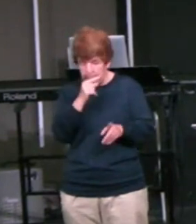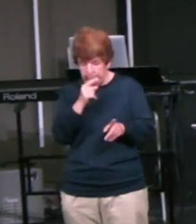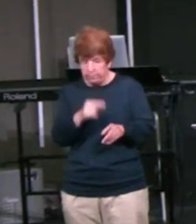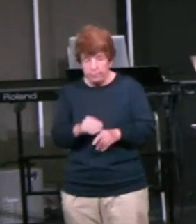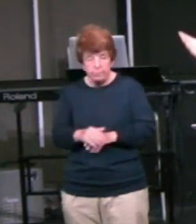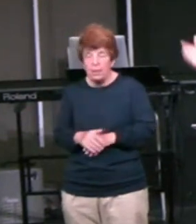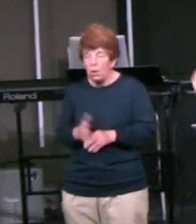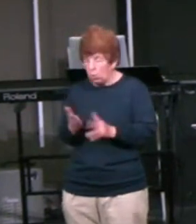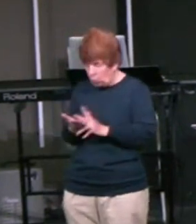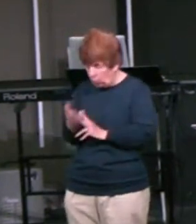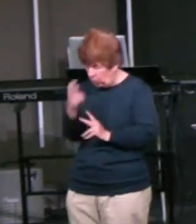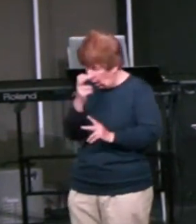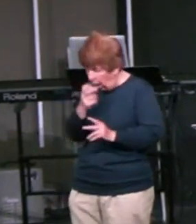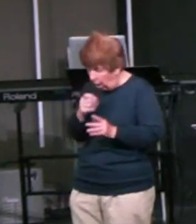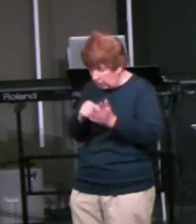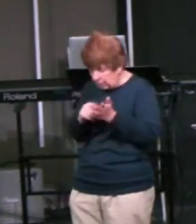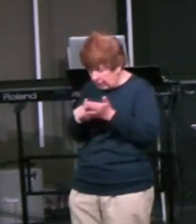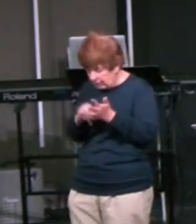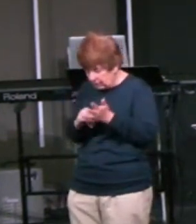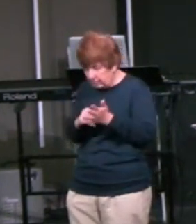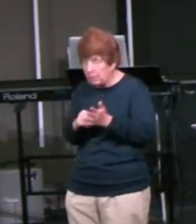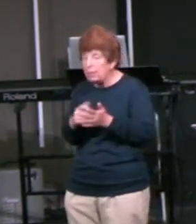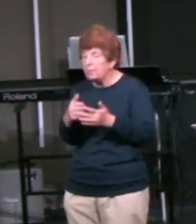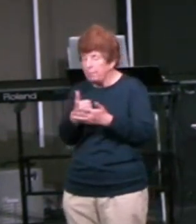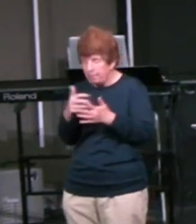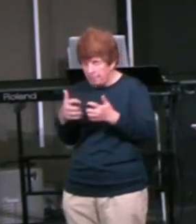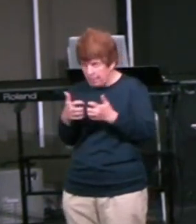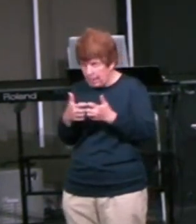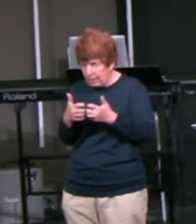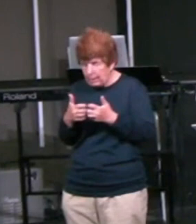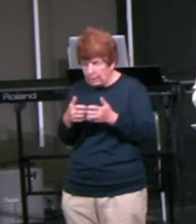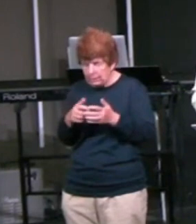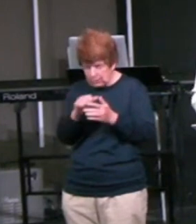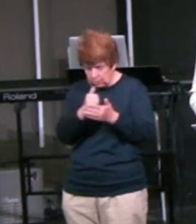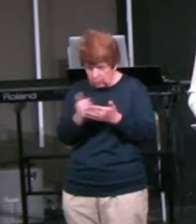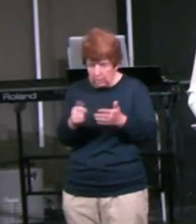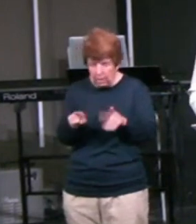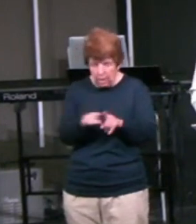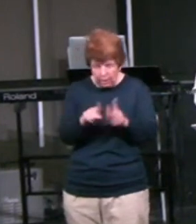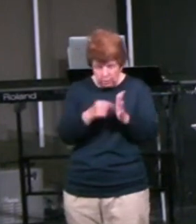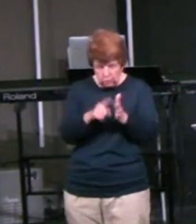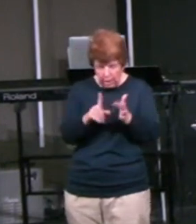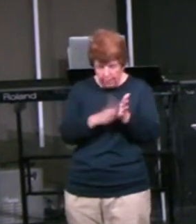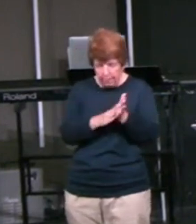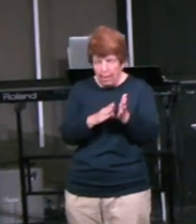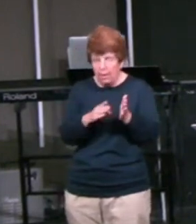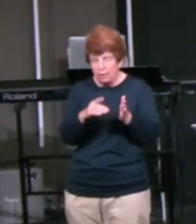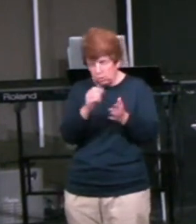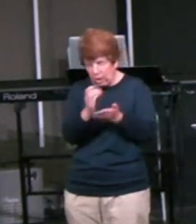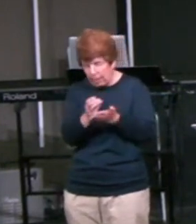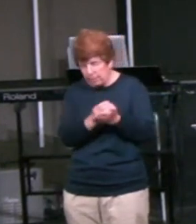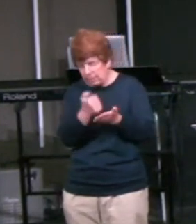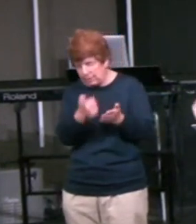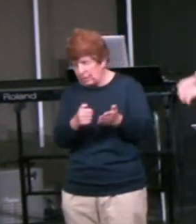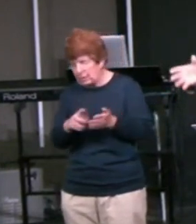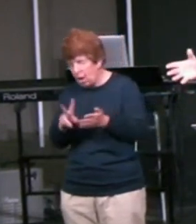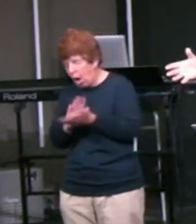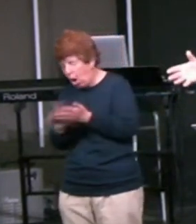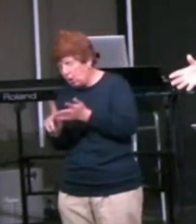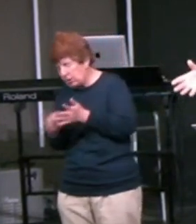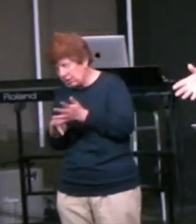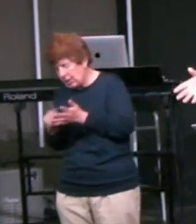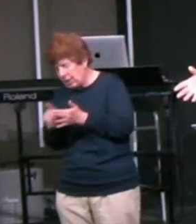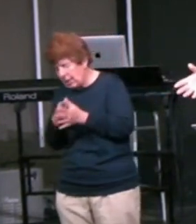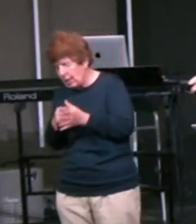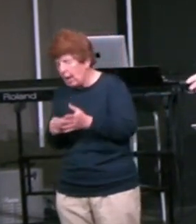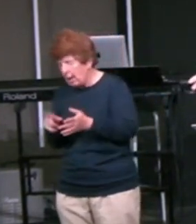Throughout the Old Testament, in a number of situations, like Jeremiah chapter 6 or Hosea chapter 8 and verse 13, God says